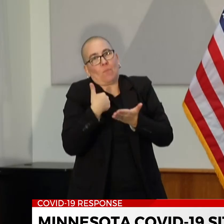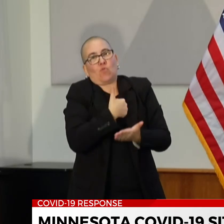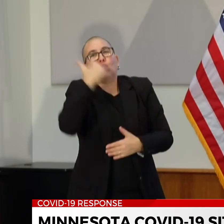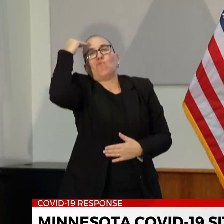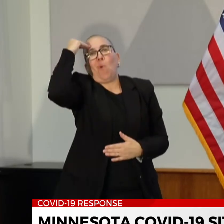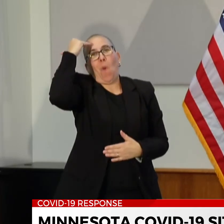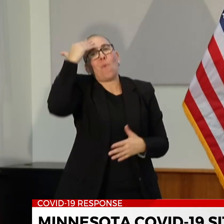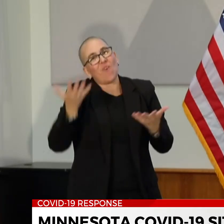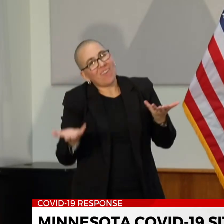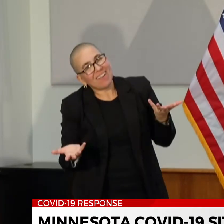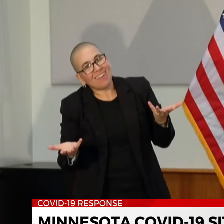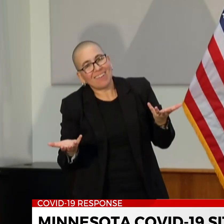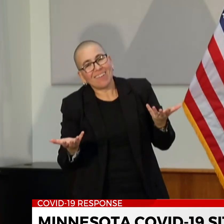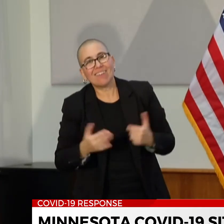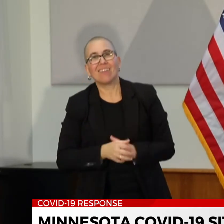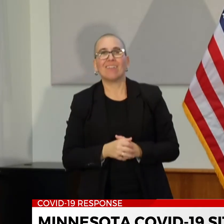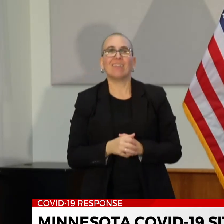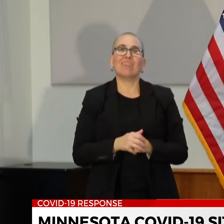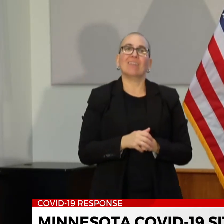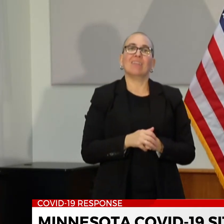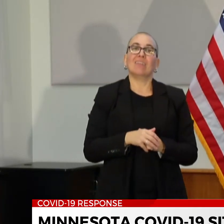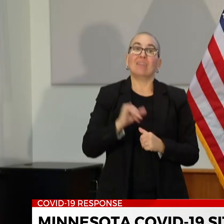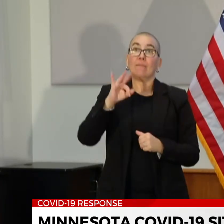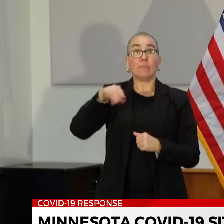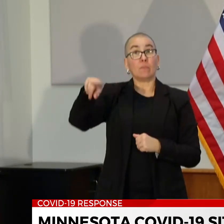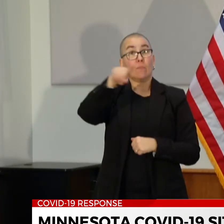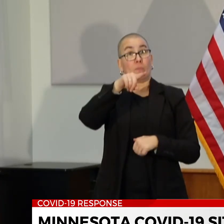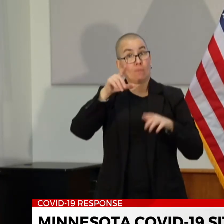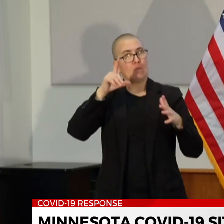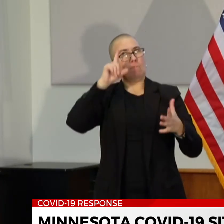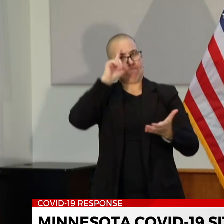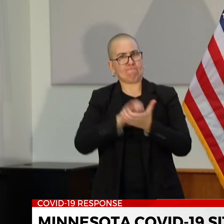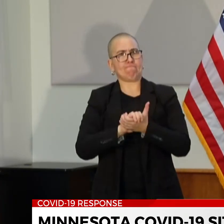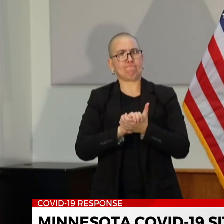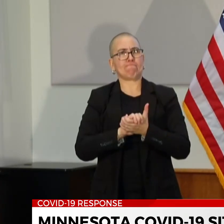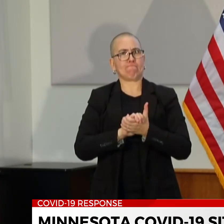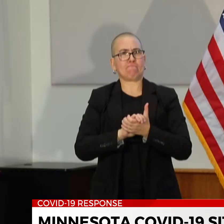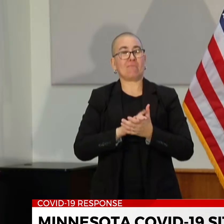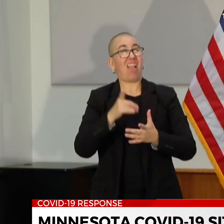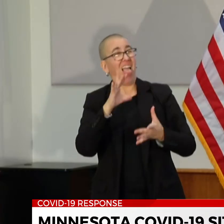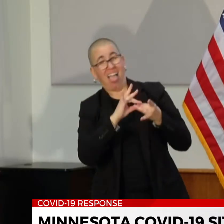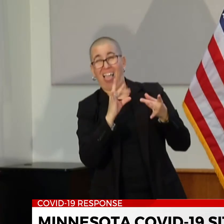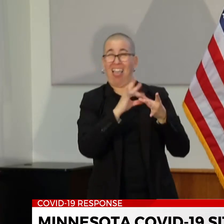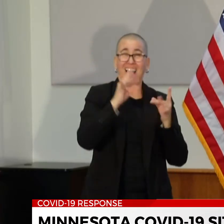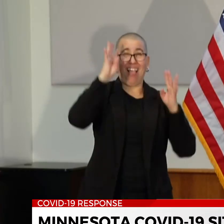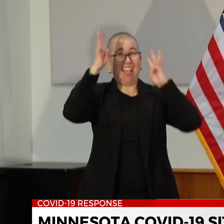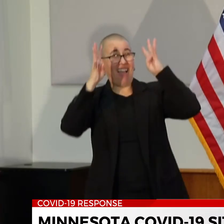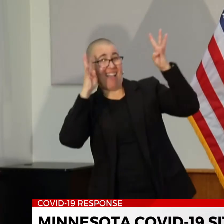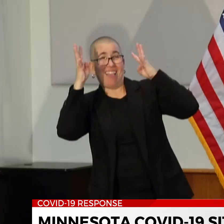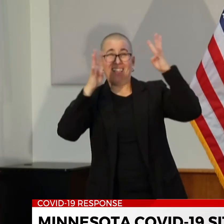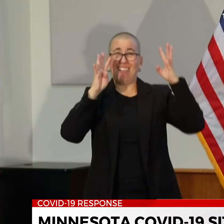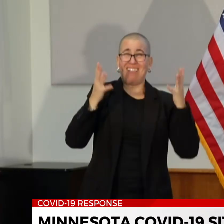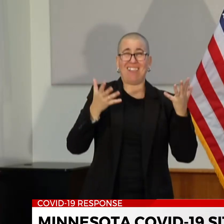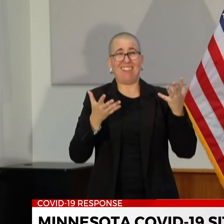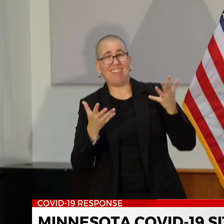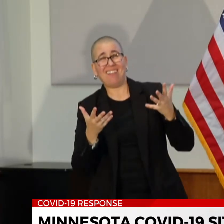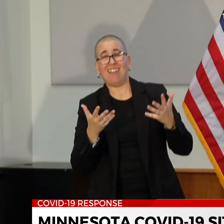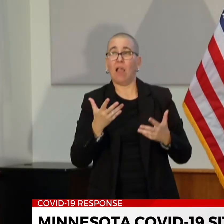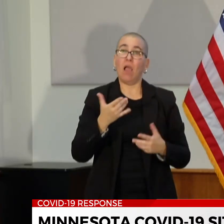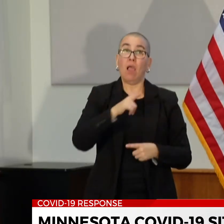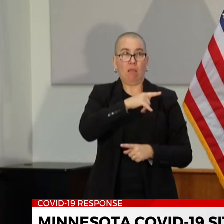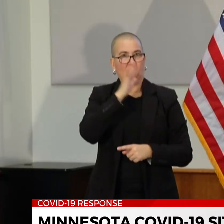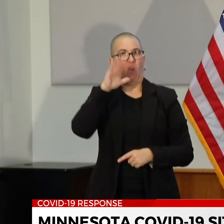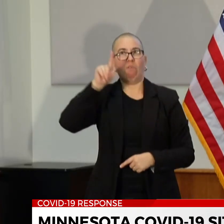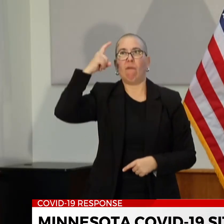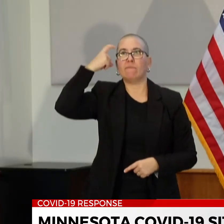that broader question. If you're able to believe some of these outlandish statements, well, they're just, like I said, that's always, in politics, it kind of always does that.